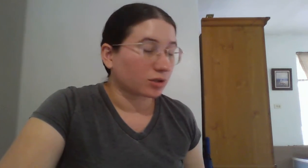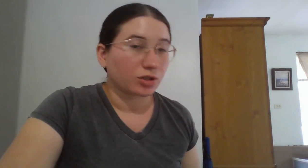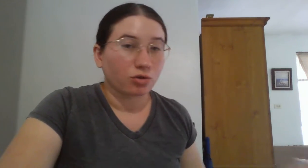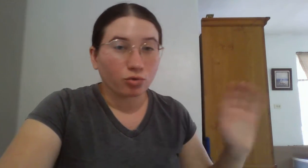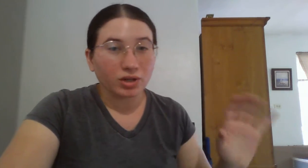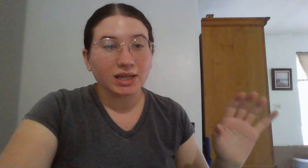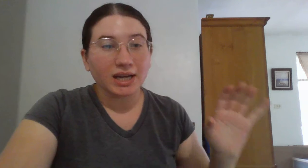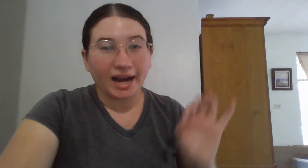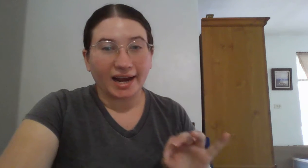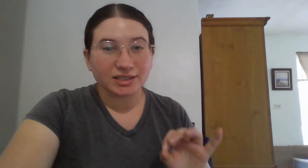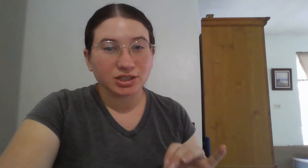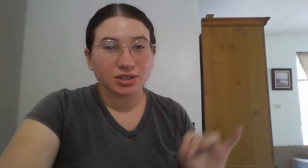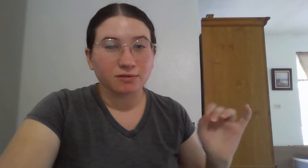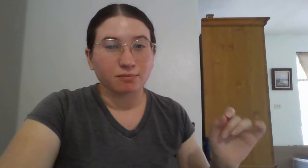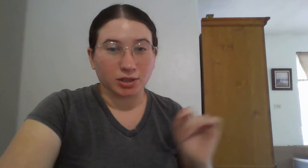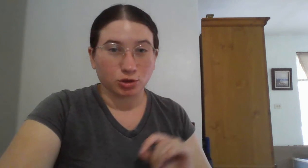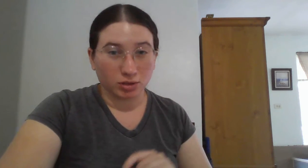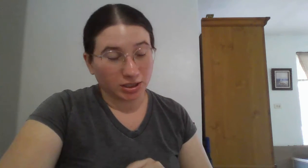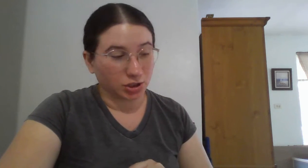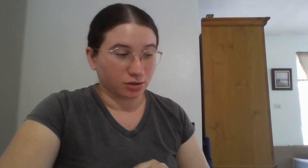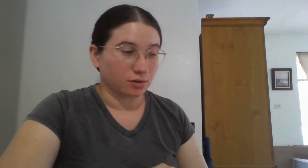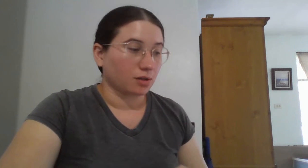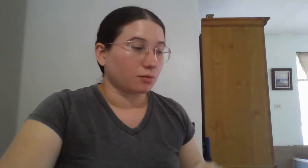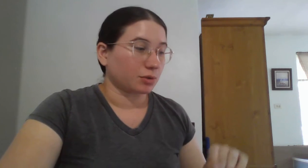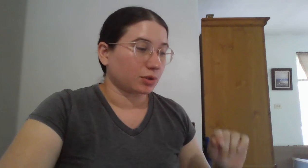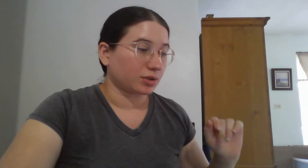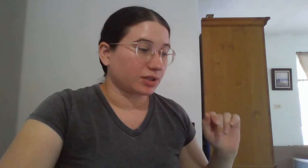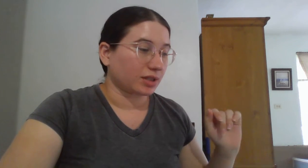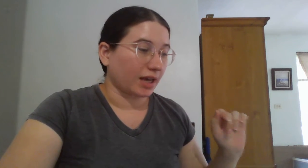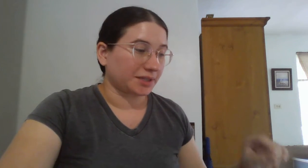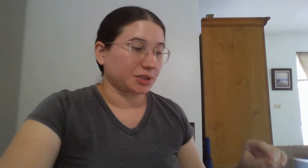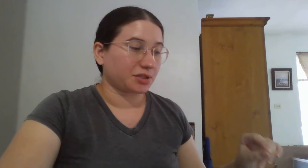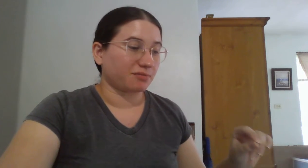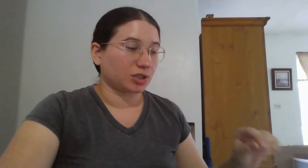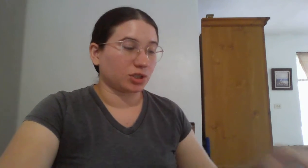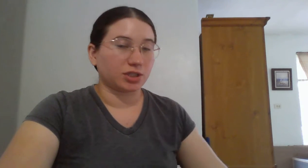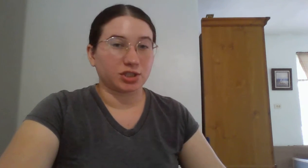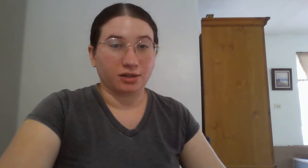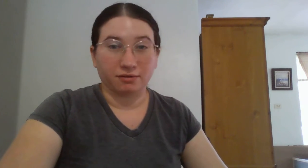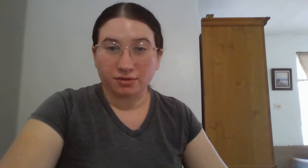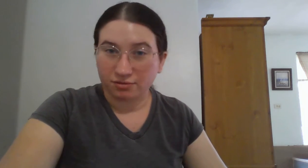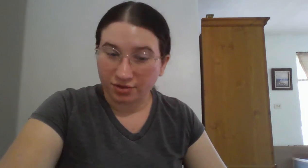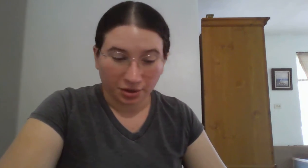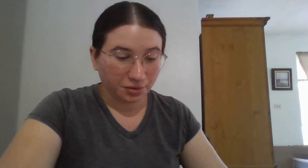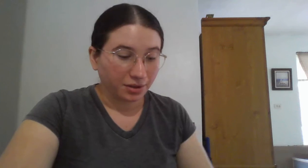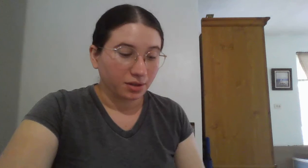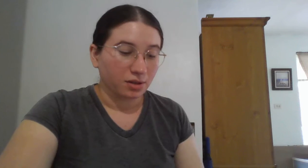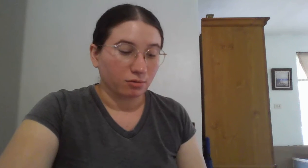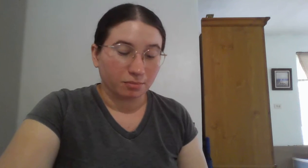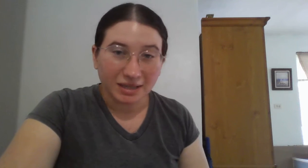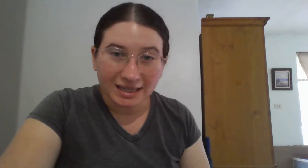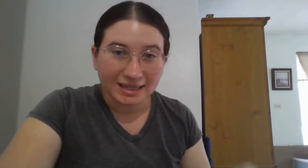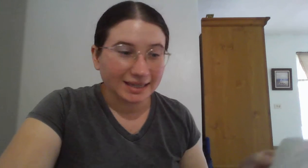learning 3 adjective modulation. We're learning the adjective modulation of very,